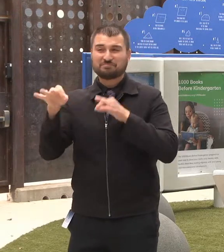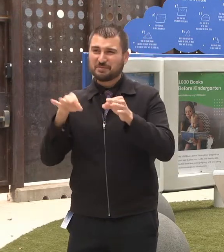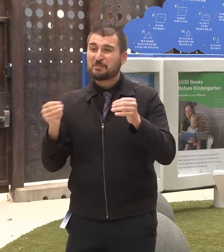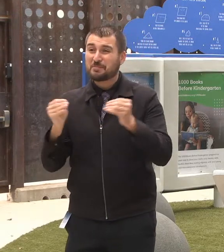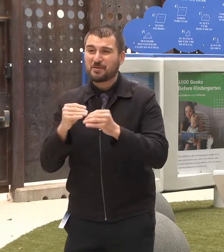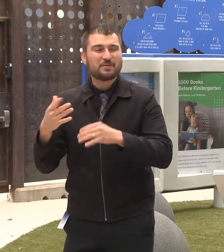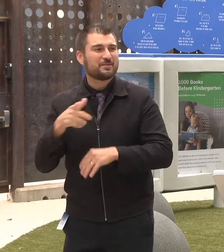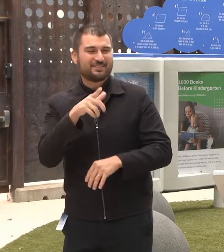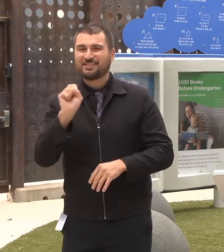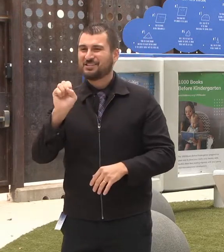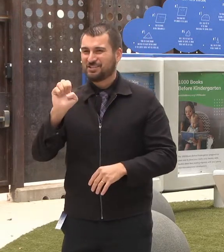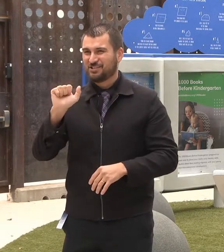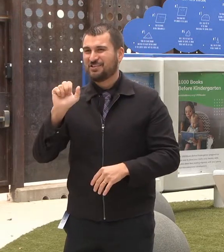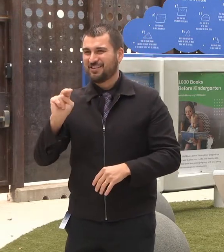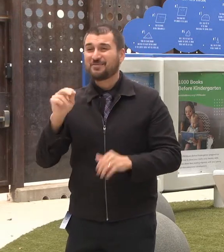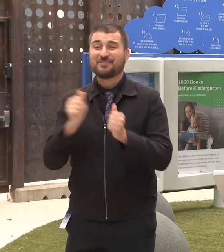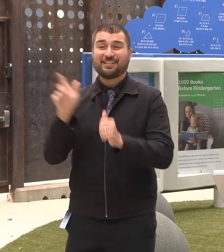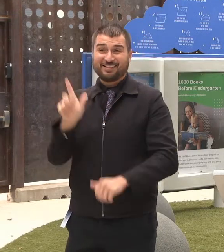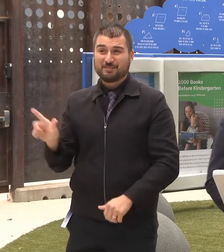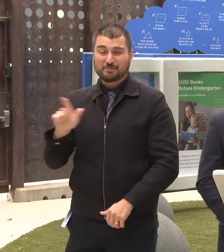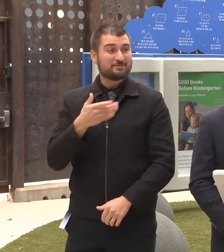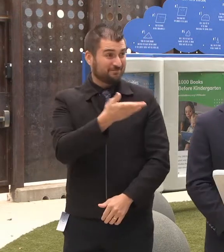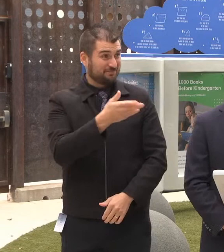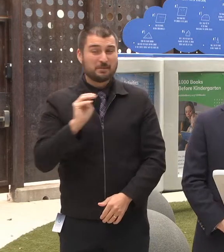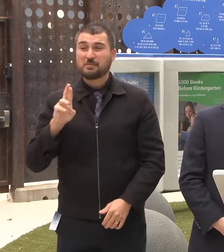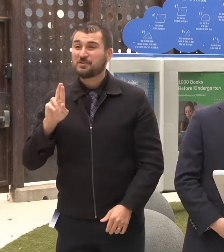is Sean with the library. So, Mr. Jones.